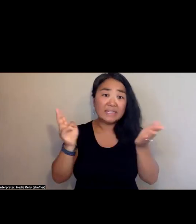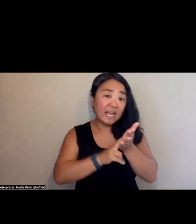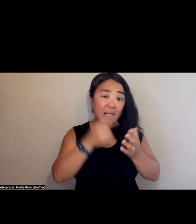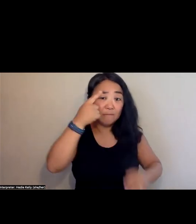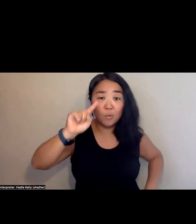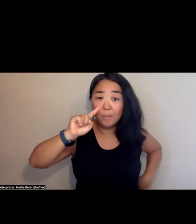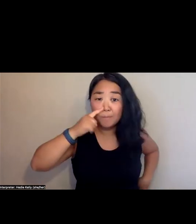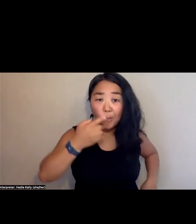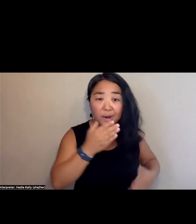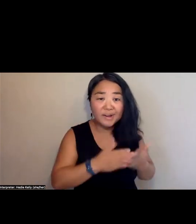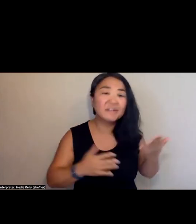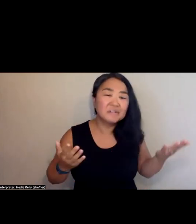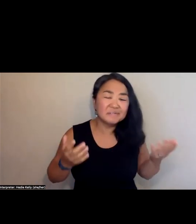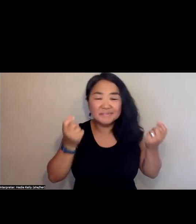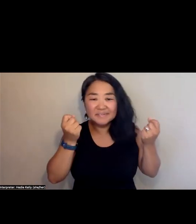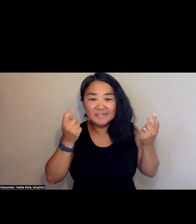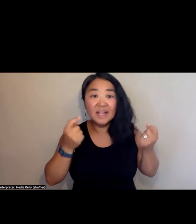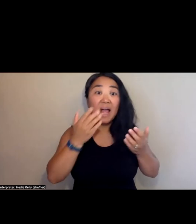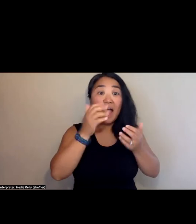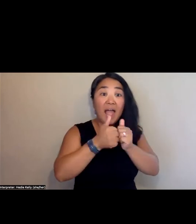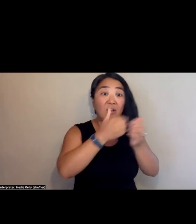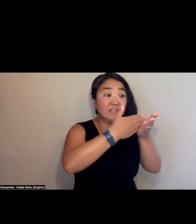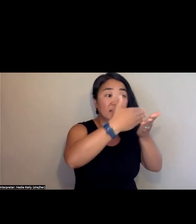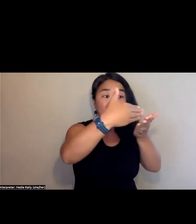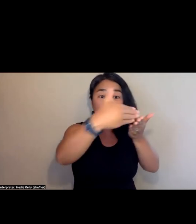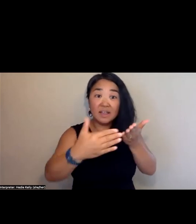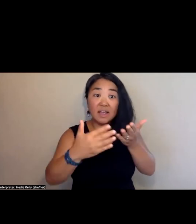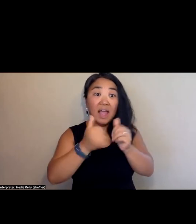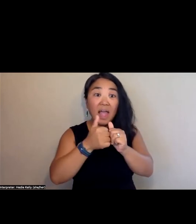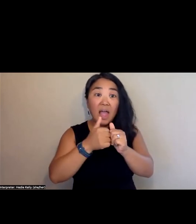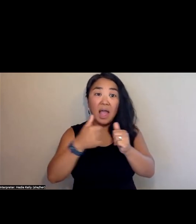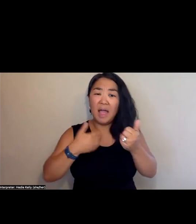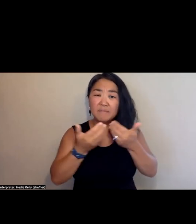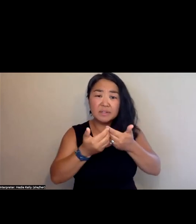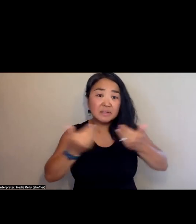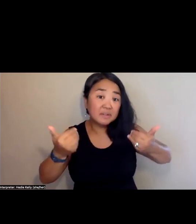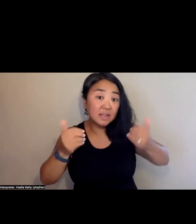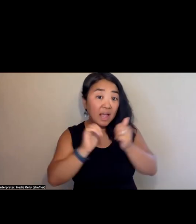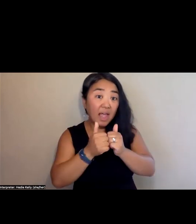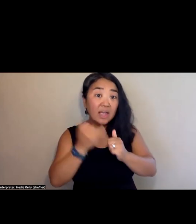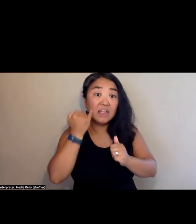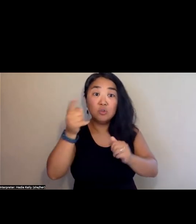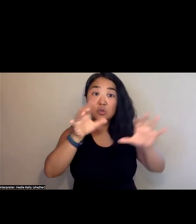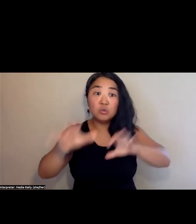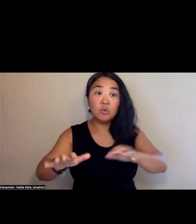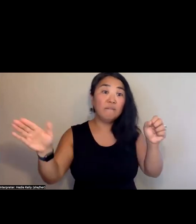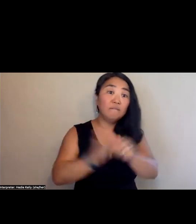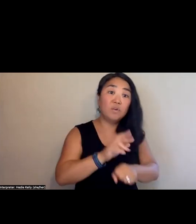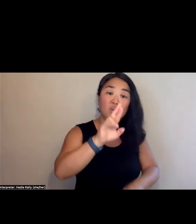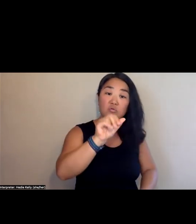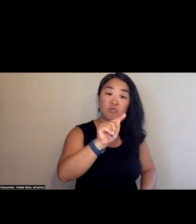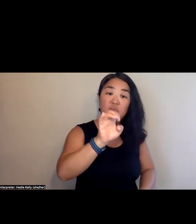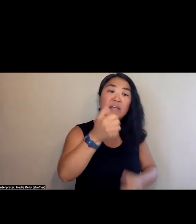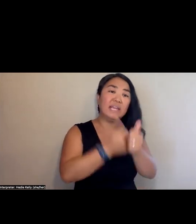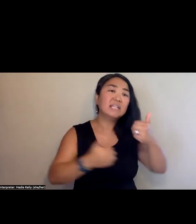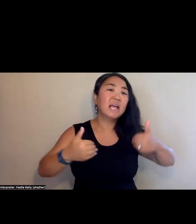mean, there's the way the segments are broken down, the way that I've sort of split them up, if you do the full route, each one has some interesting transitions